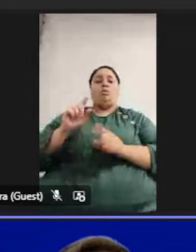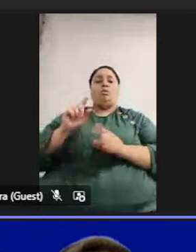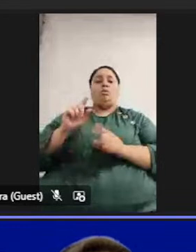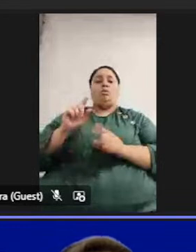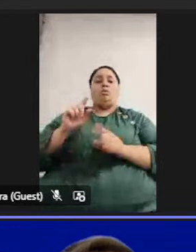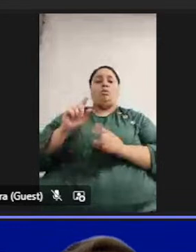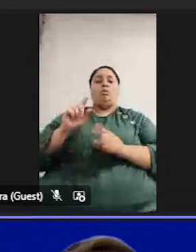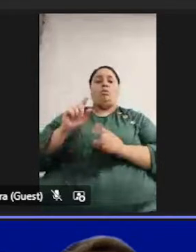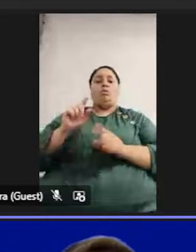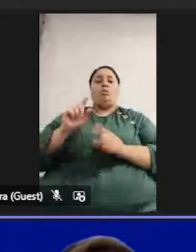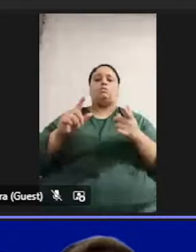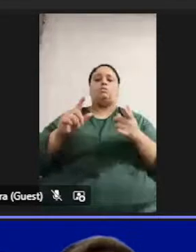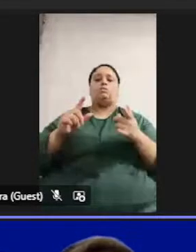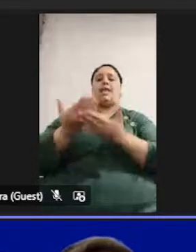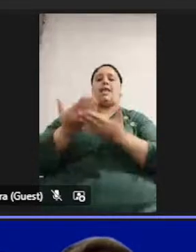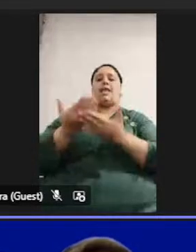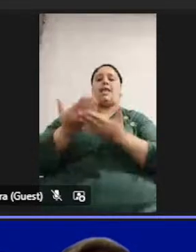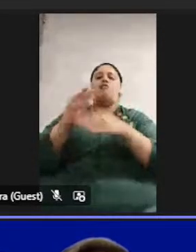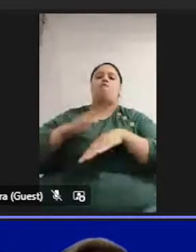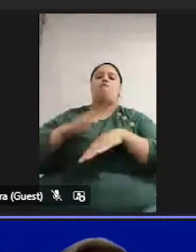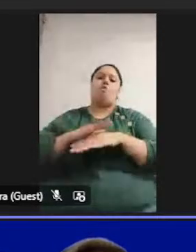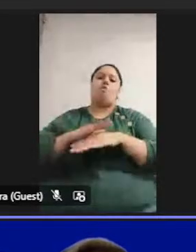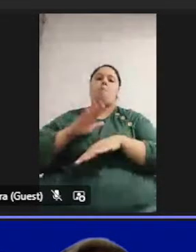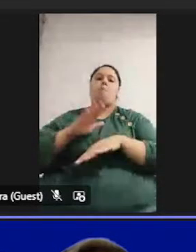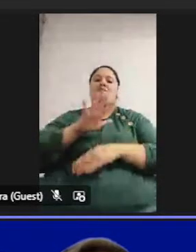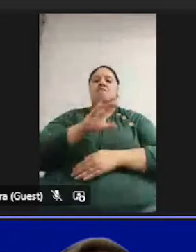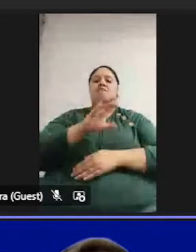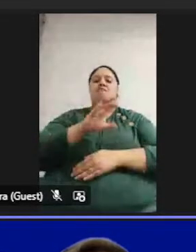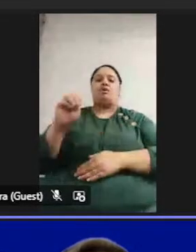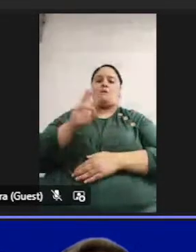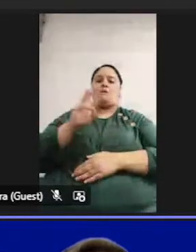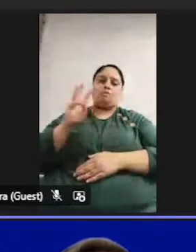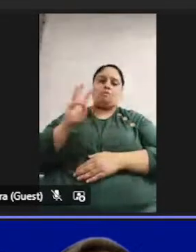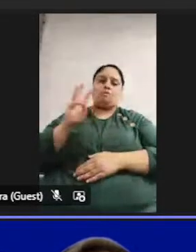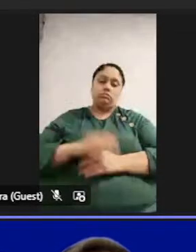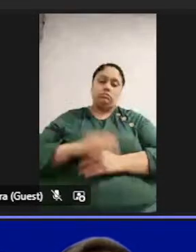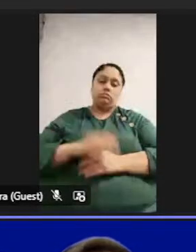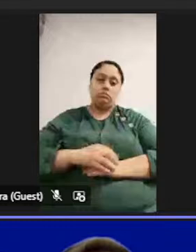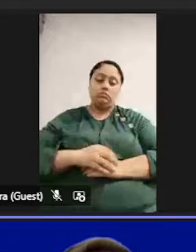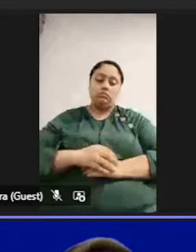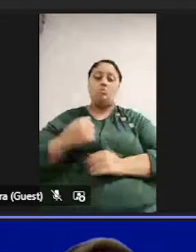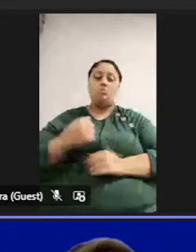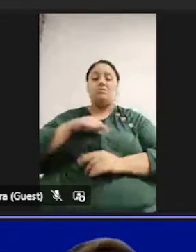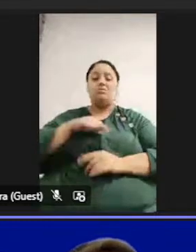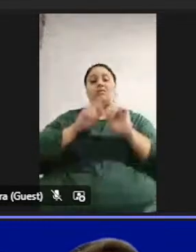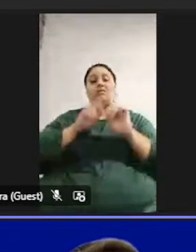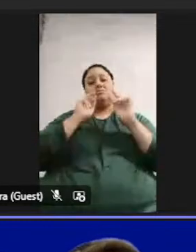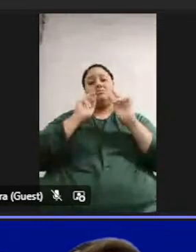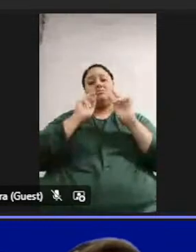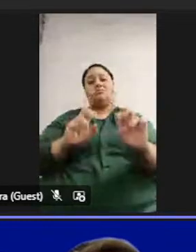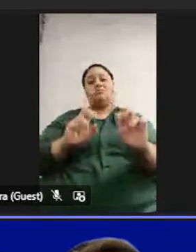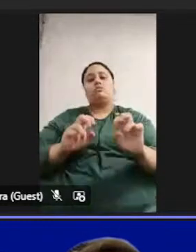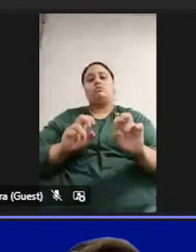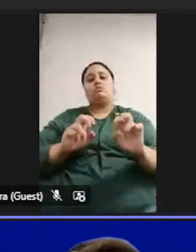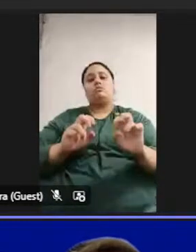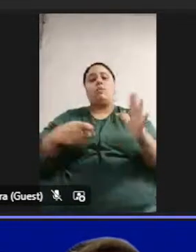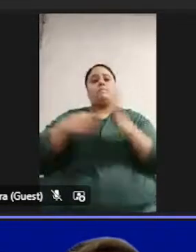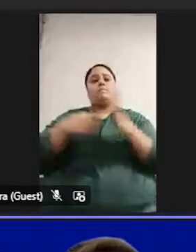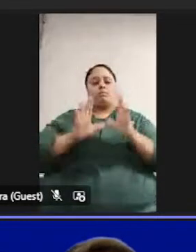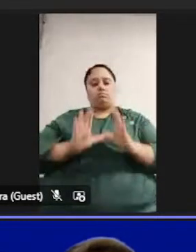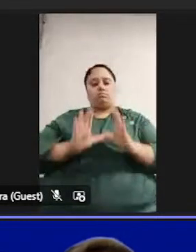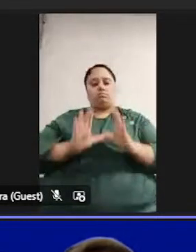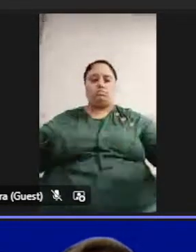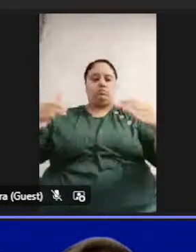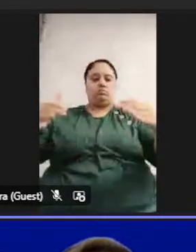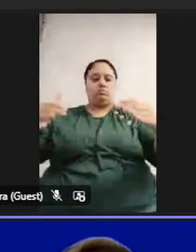for a further 500 megawatts. We've also been exploring pooled buying, where we're looking at multiple